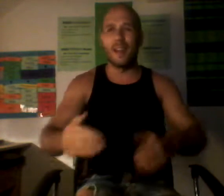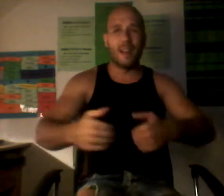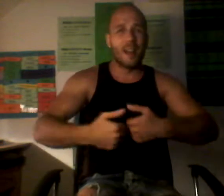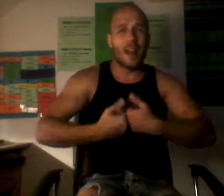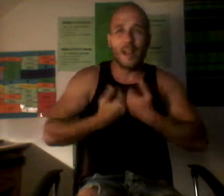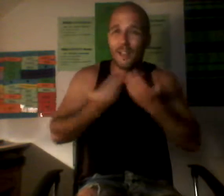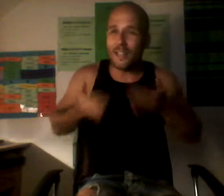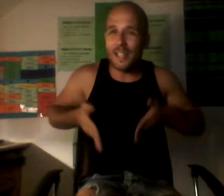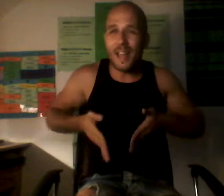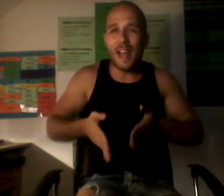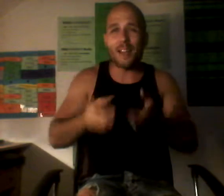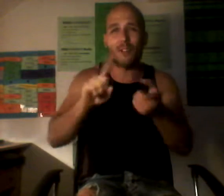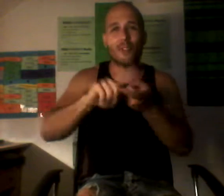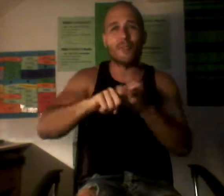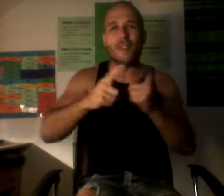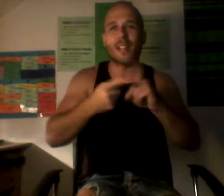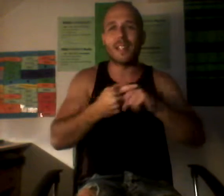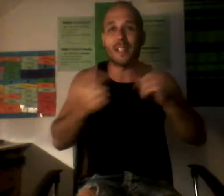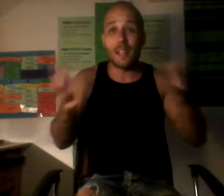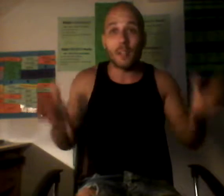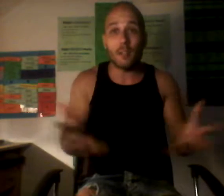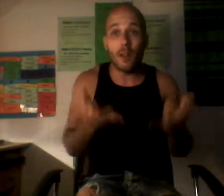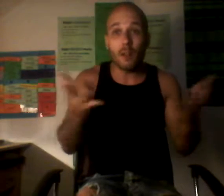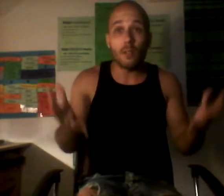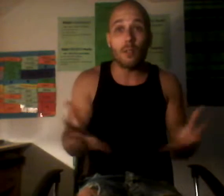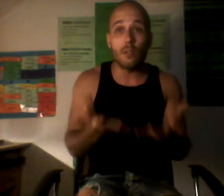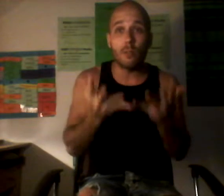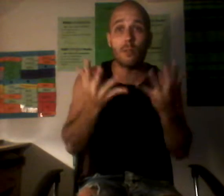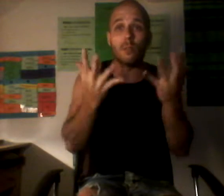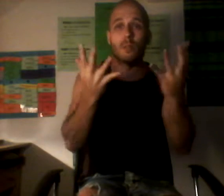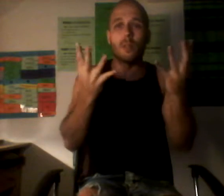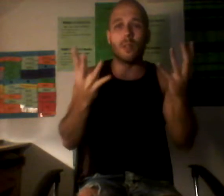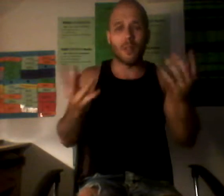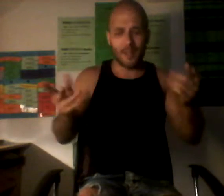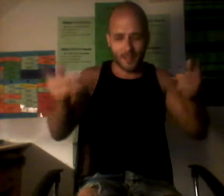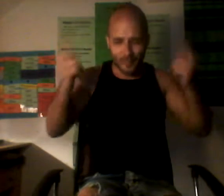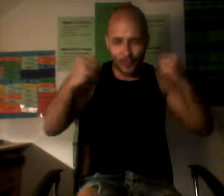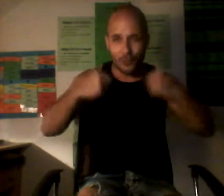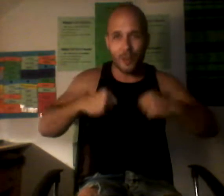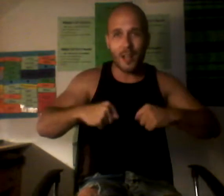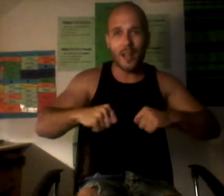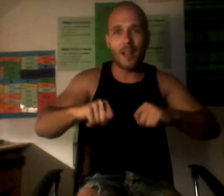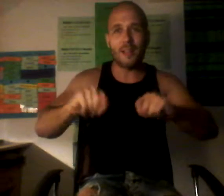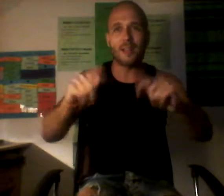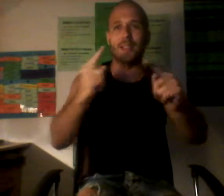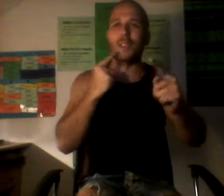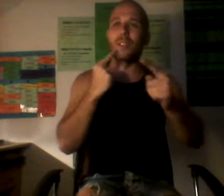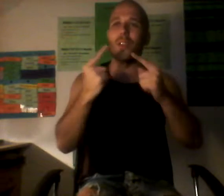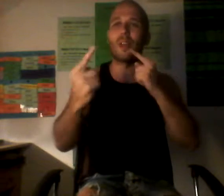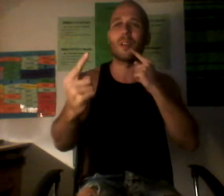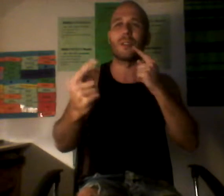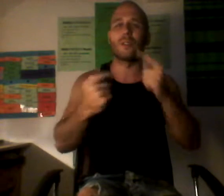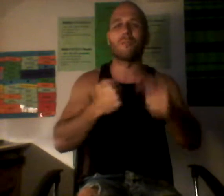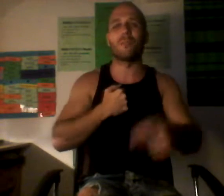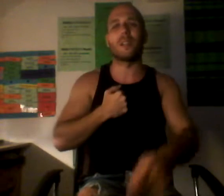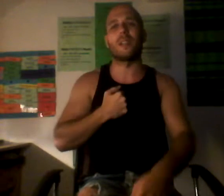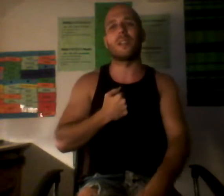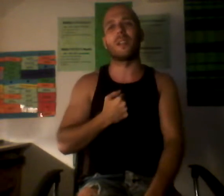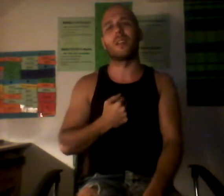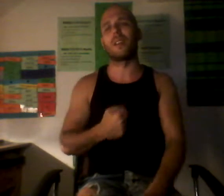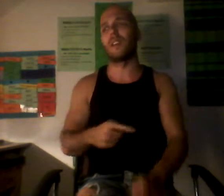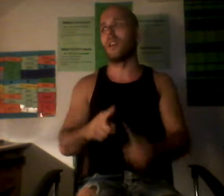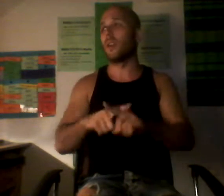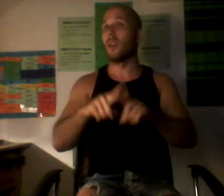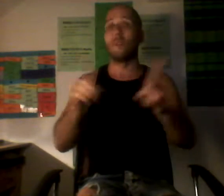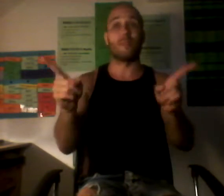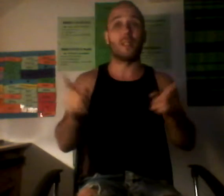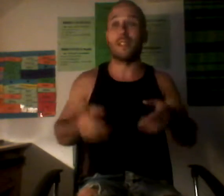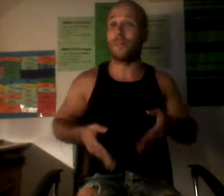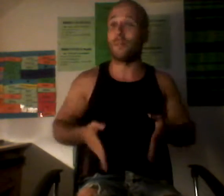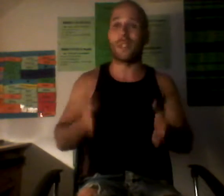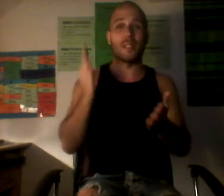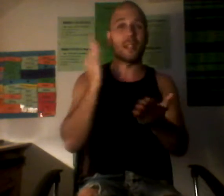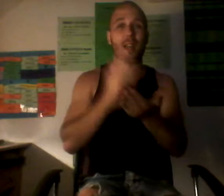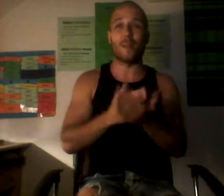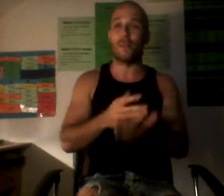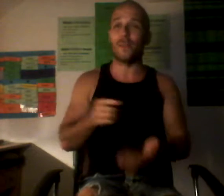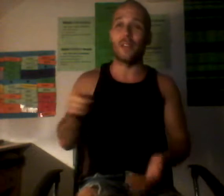sweet. Have you met your friends encourage you to try and talk to me? But let me stop you